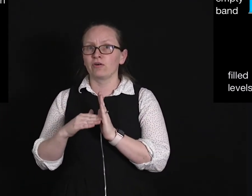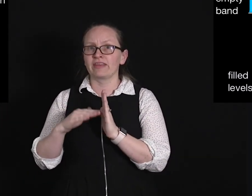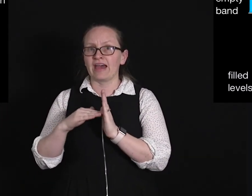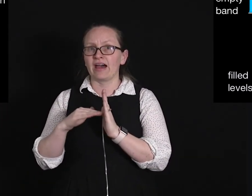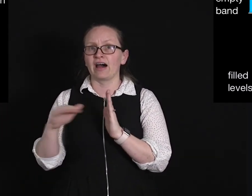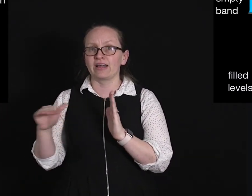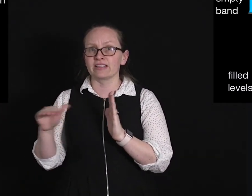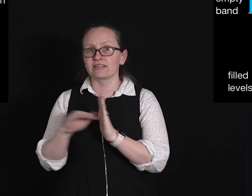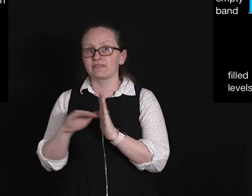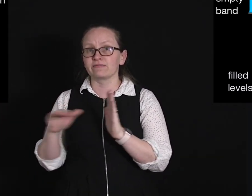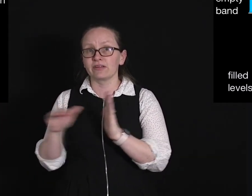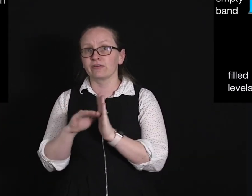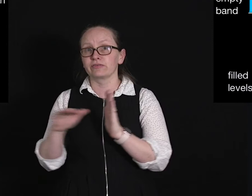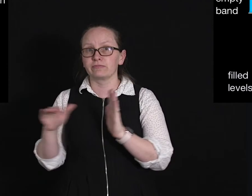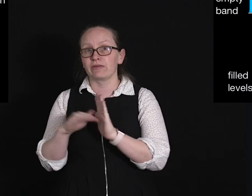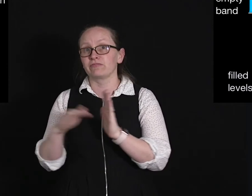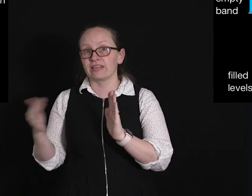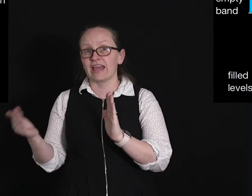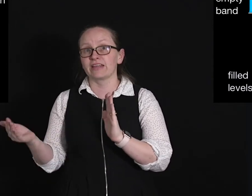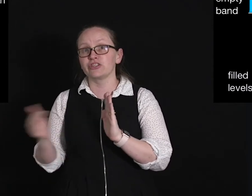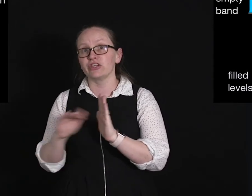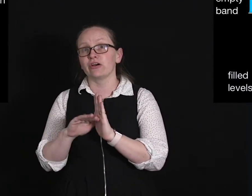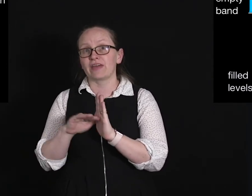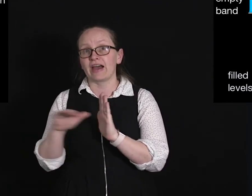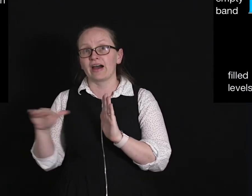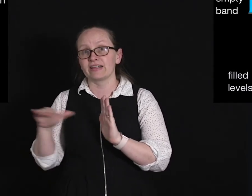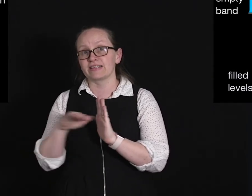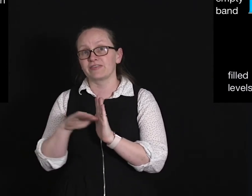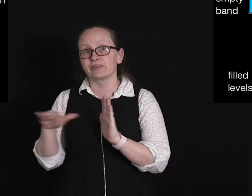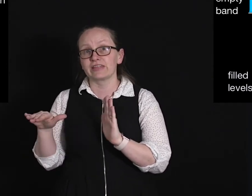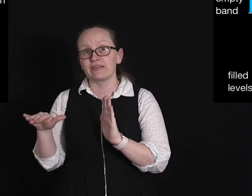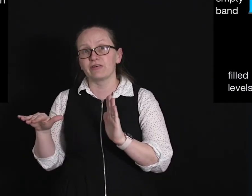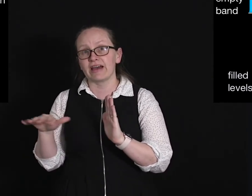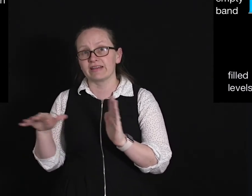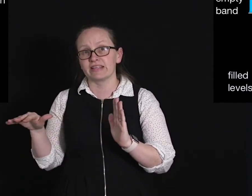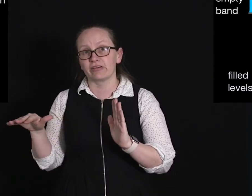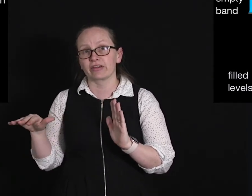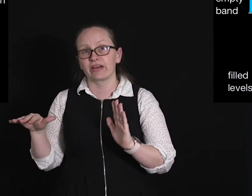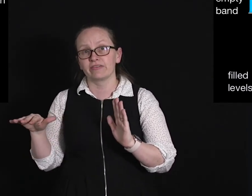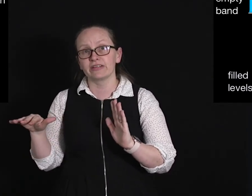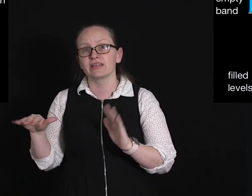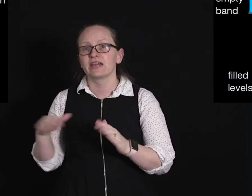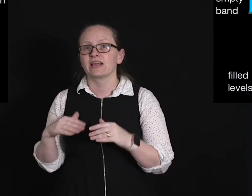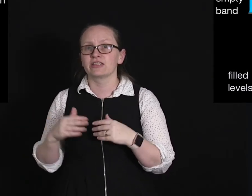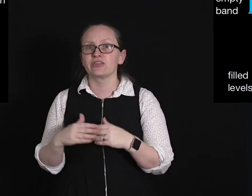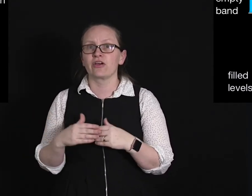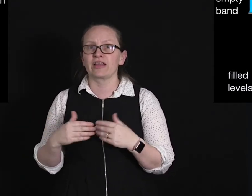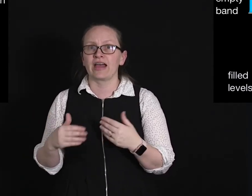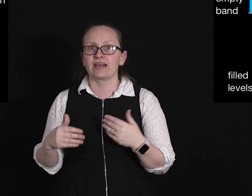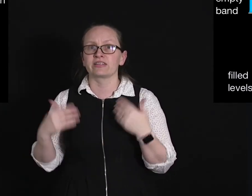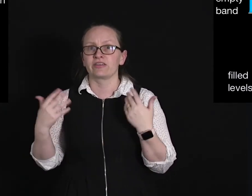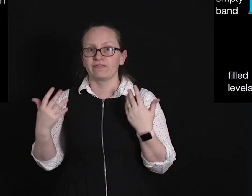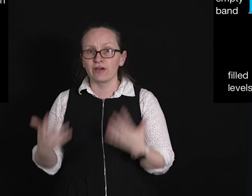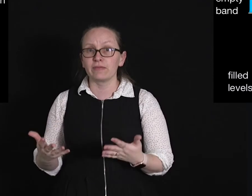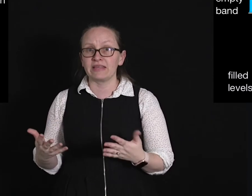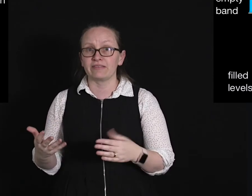that highest filled, for the energy of that highest filled level at 0 Kelvin is known as the Fermi level.